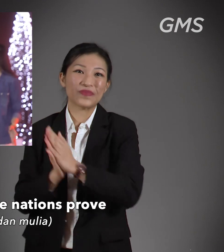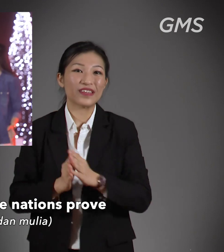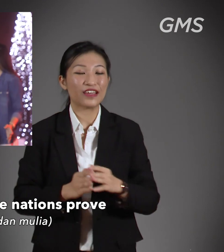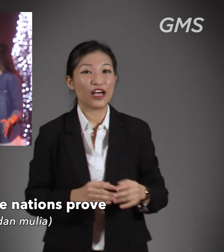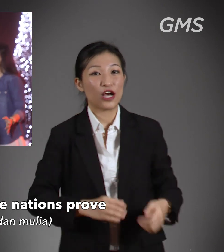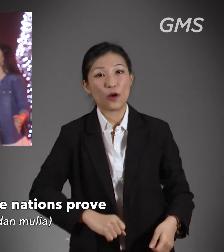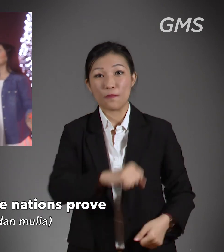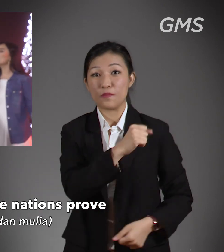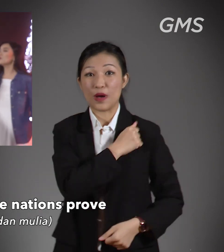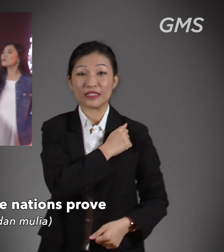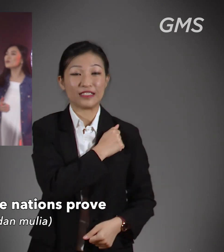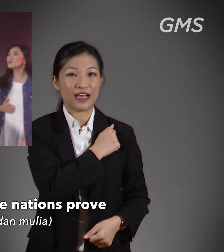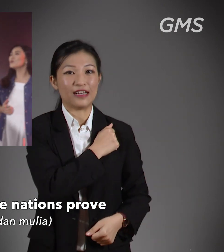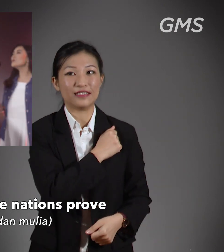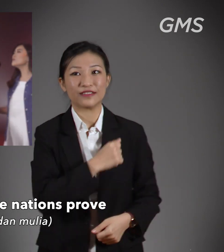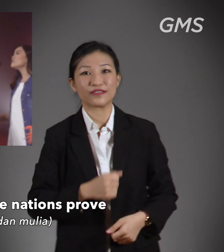nations